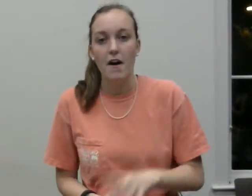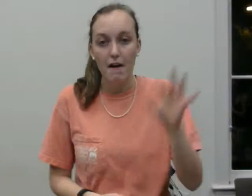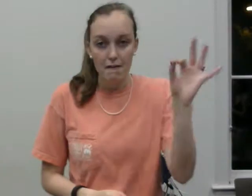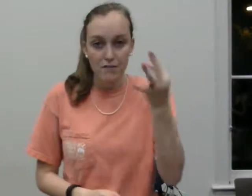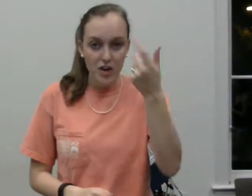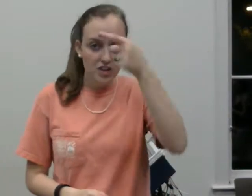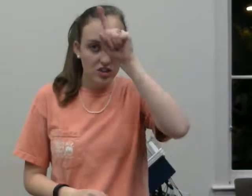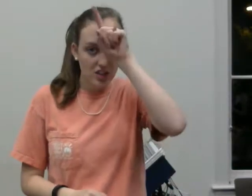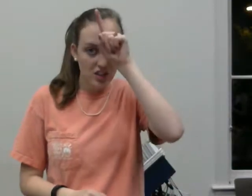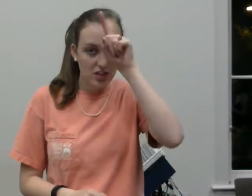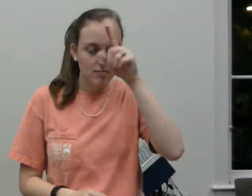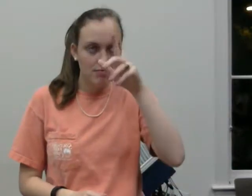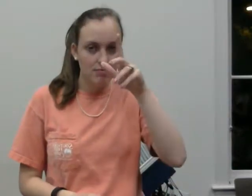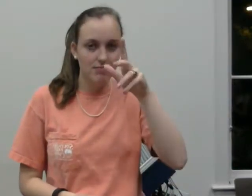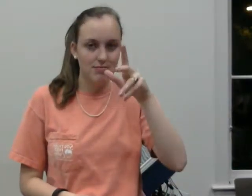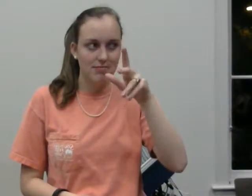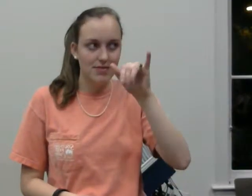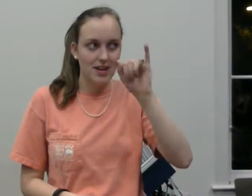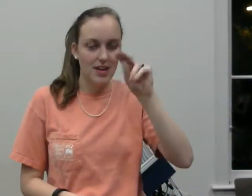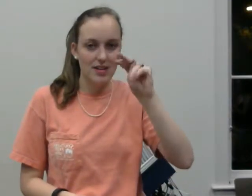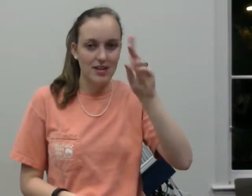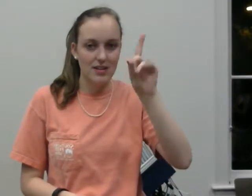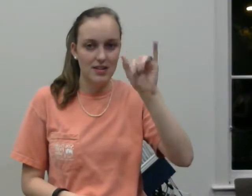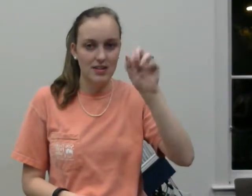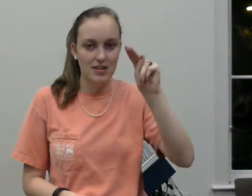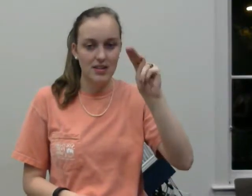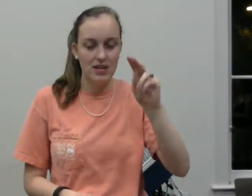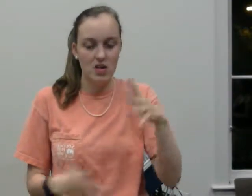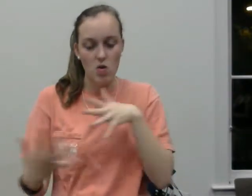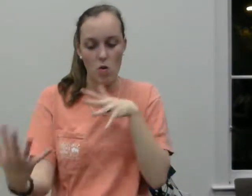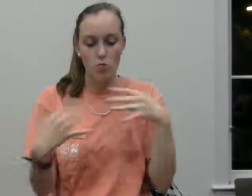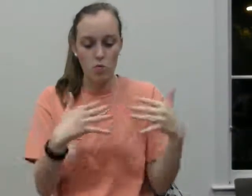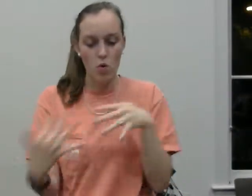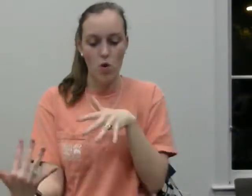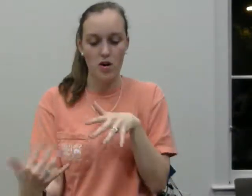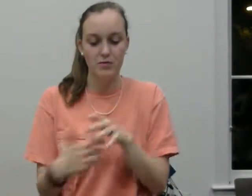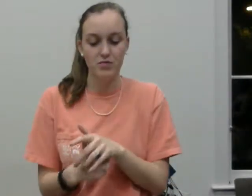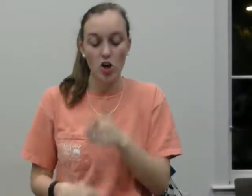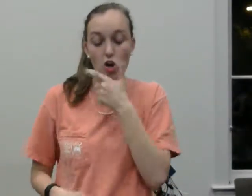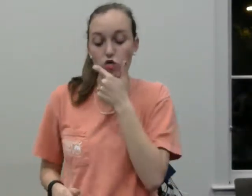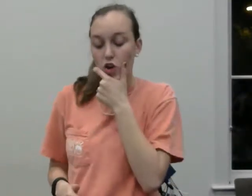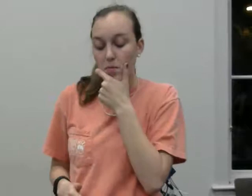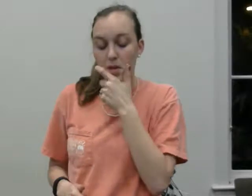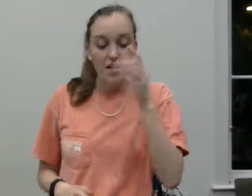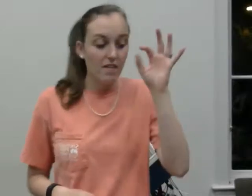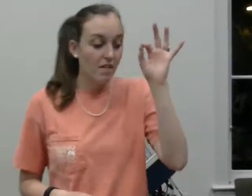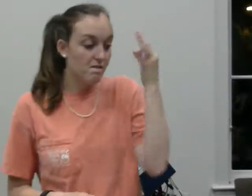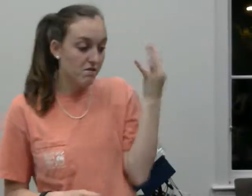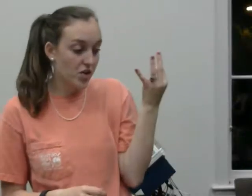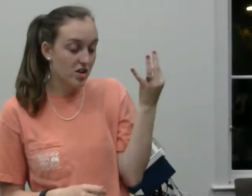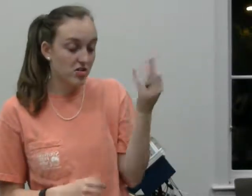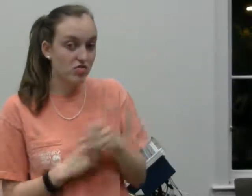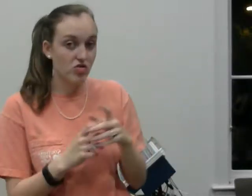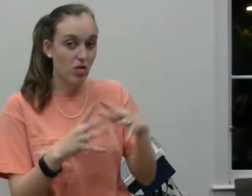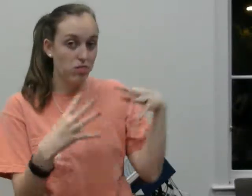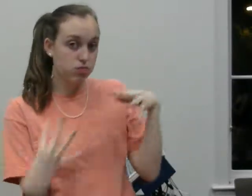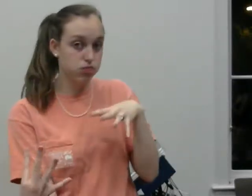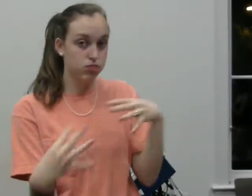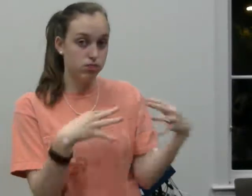was a war between Great Britain and the French and their Native American allies. The French and Indian War, part of the 7 Years' War. Talked about it in